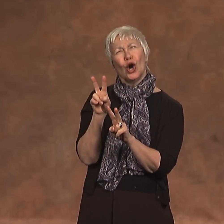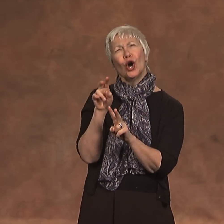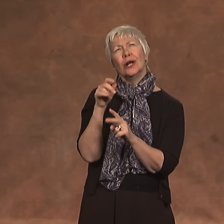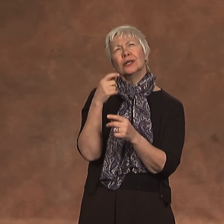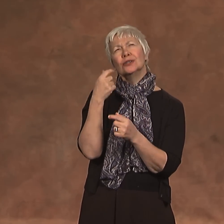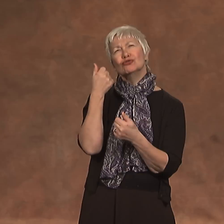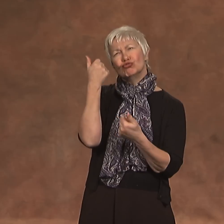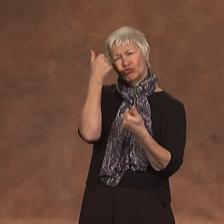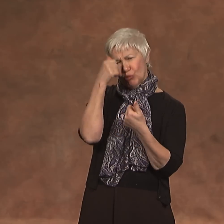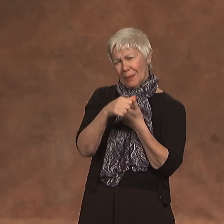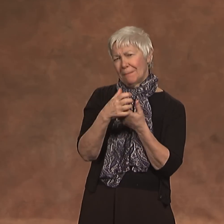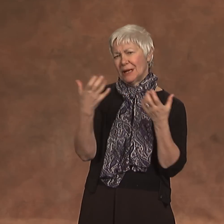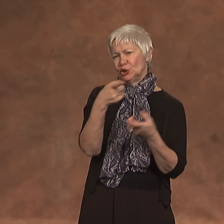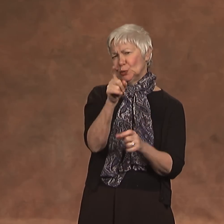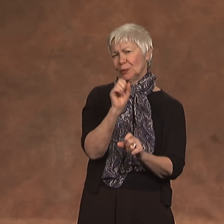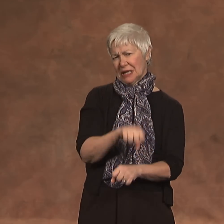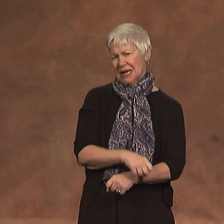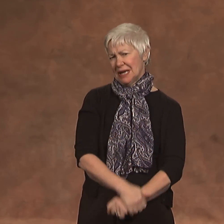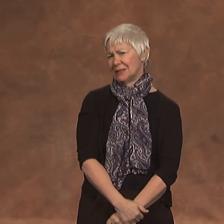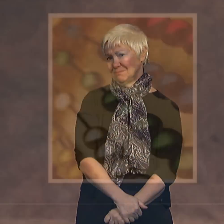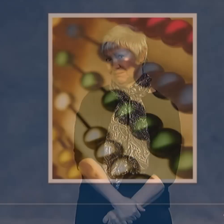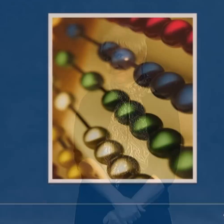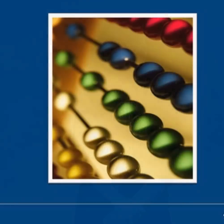Try to remember as much as you can.